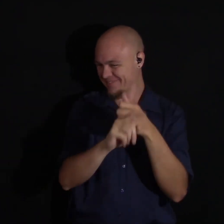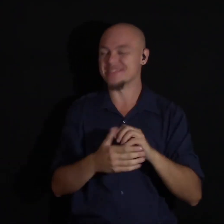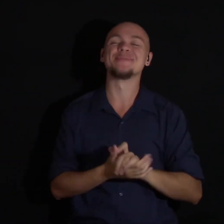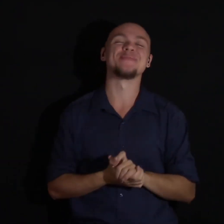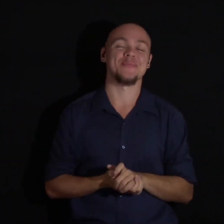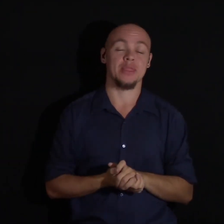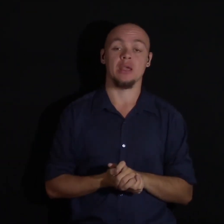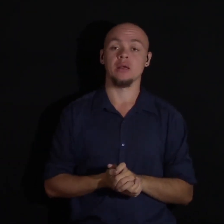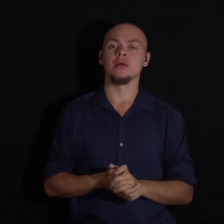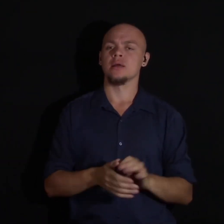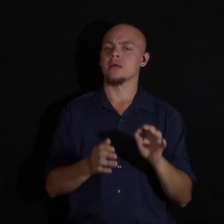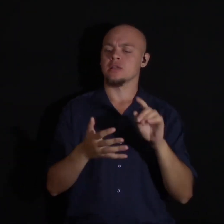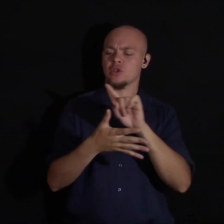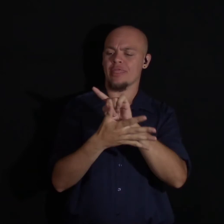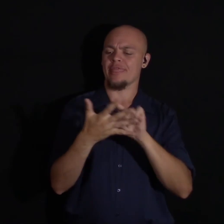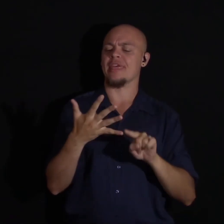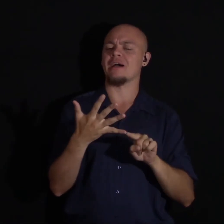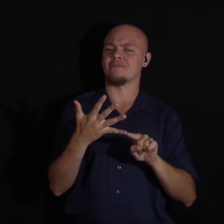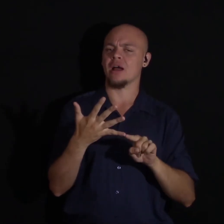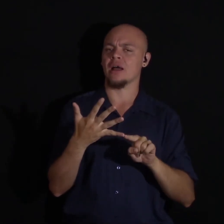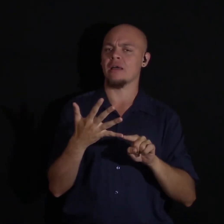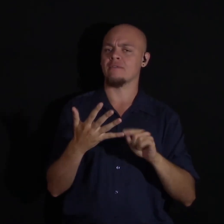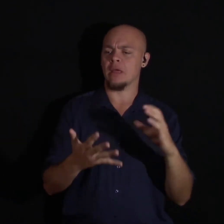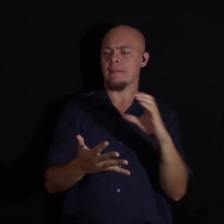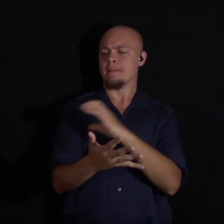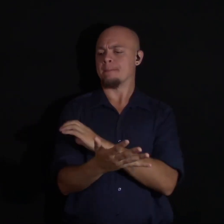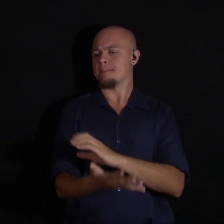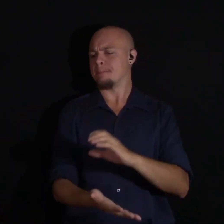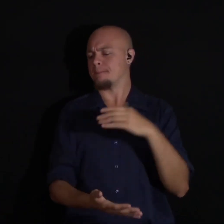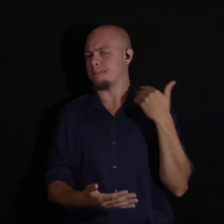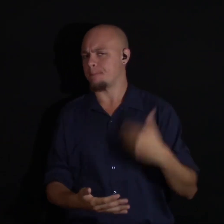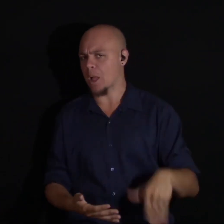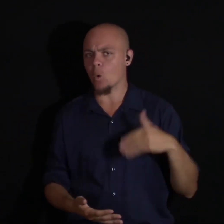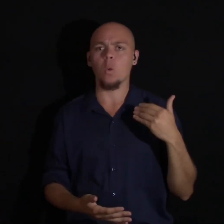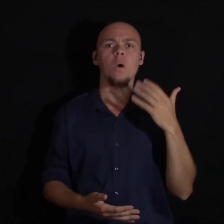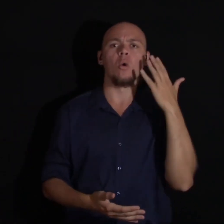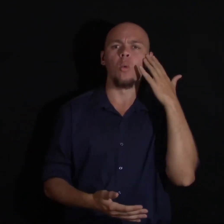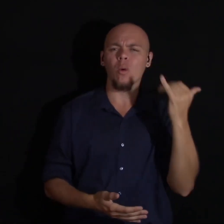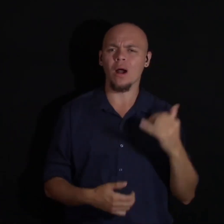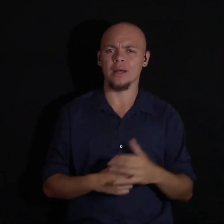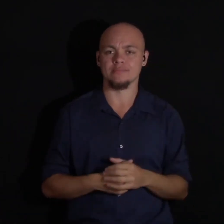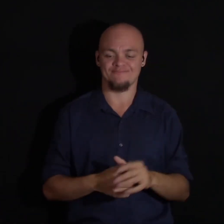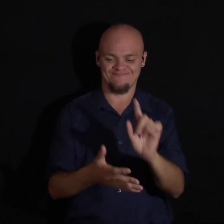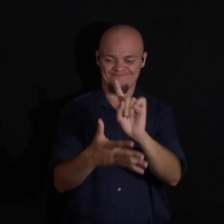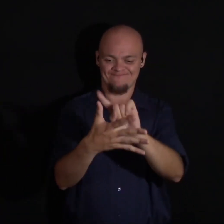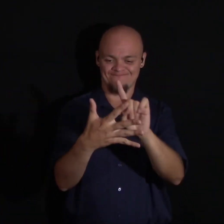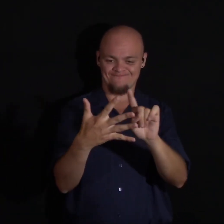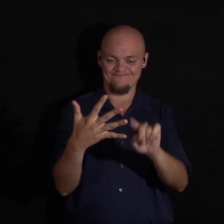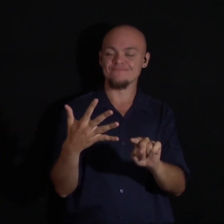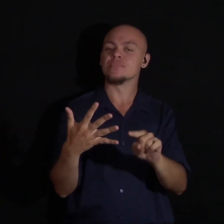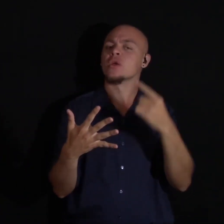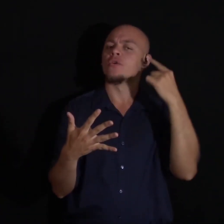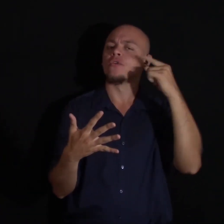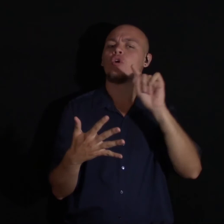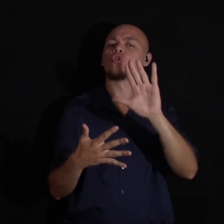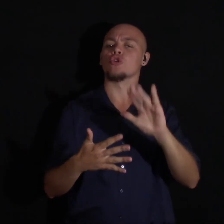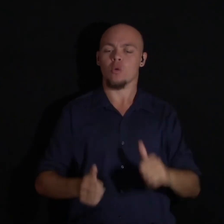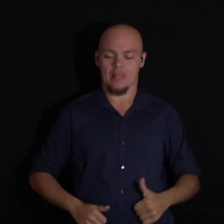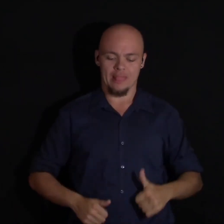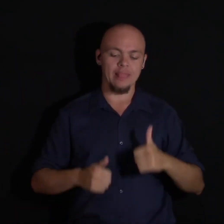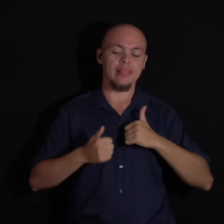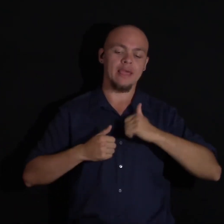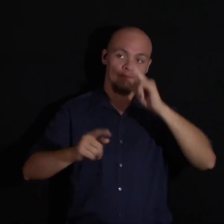Now, why is that formulation so powerful? Because of all those 5 things that you need to know what your life purpose